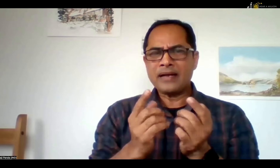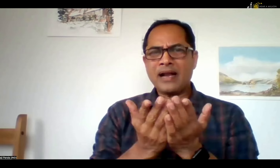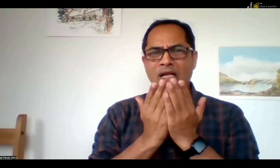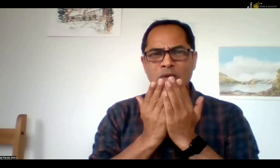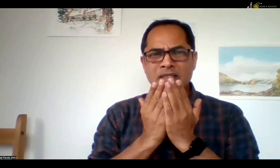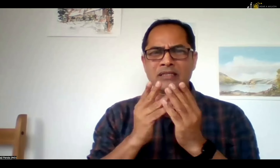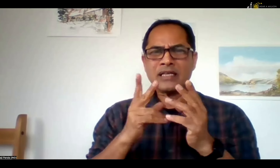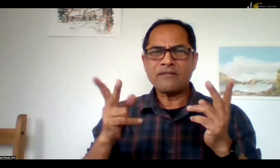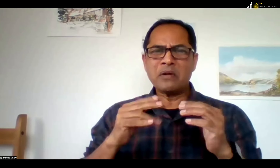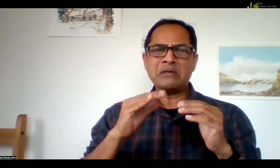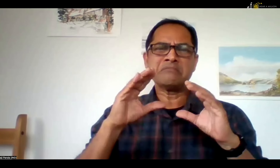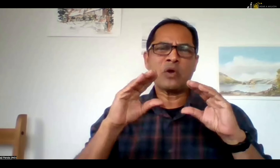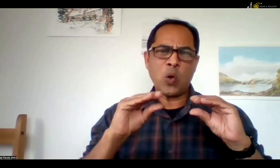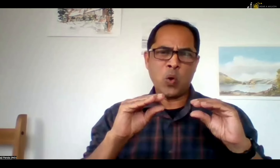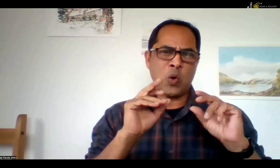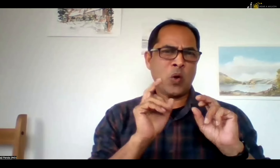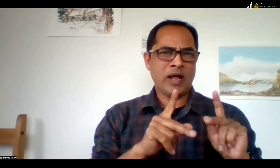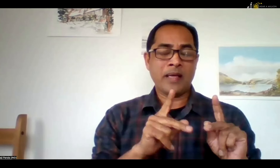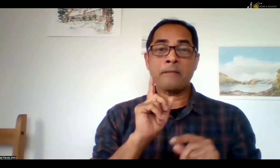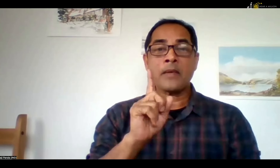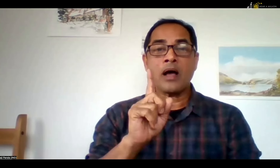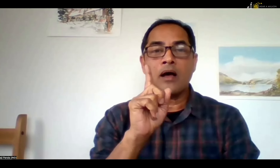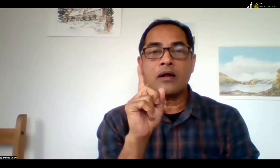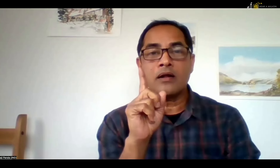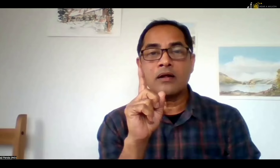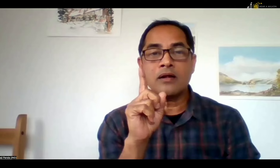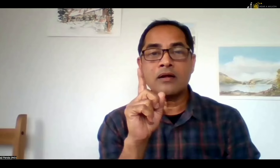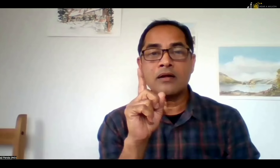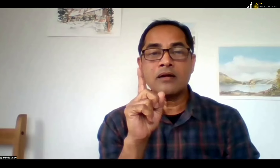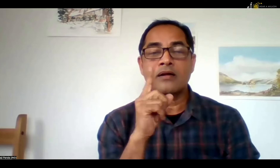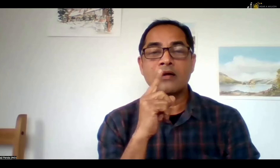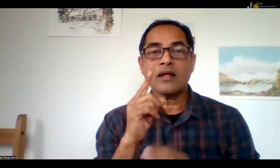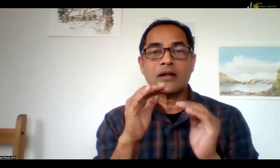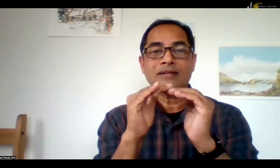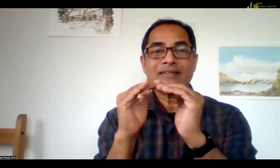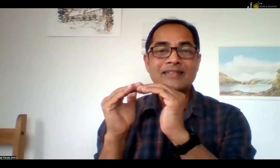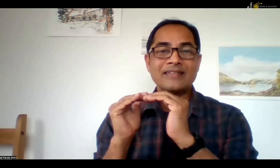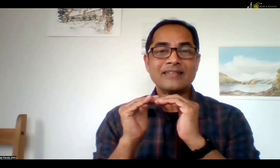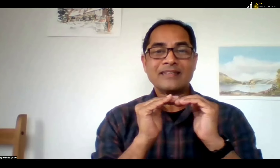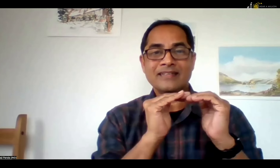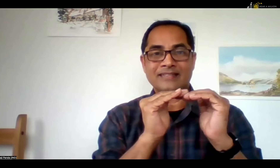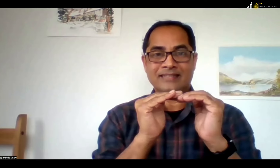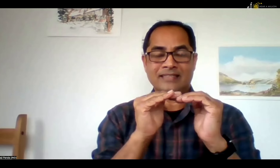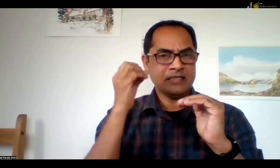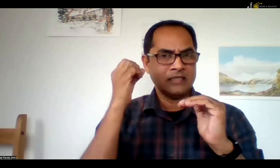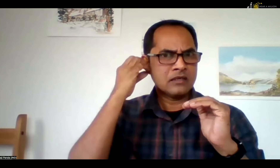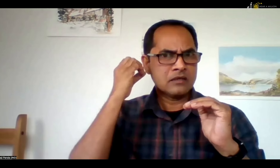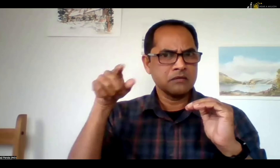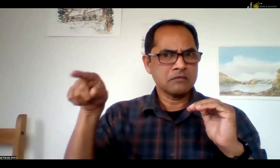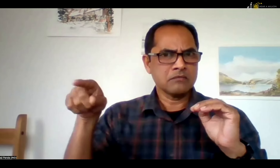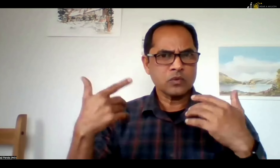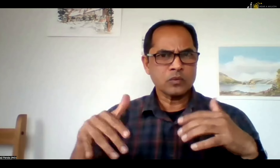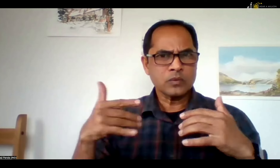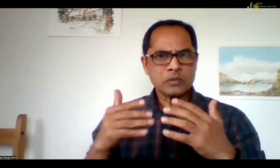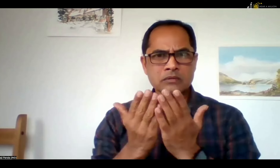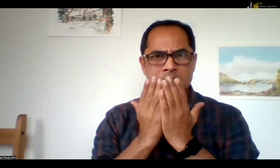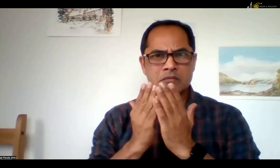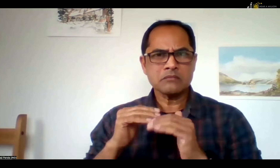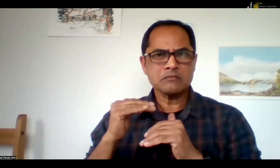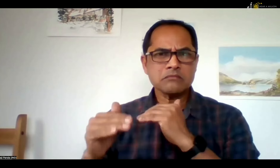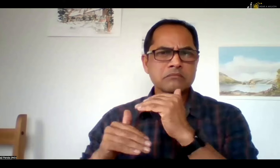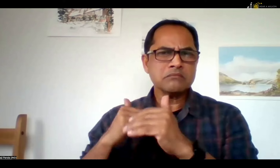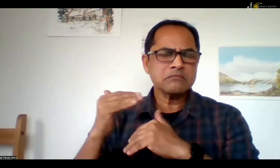there, which happens much later when you go to various organizations. That is why you would see majority of deaf people, not having good